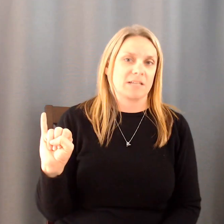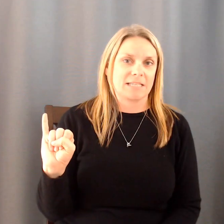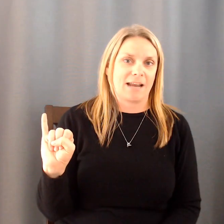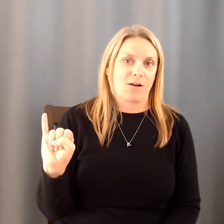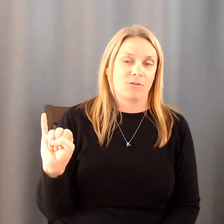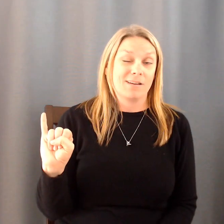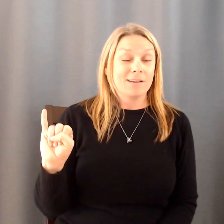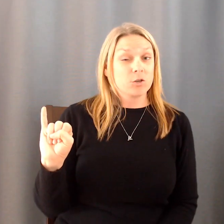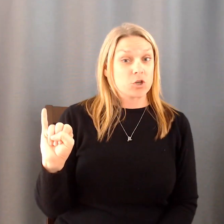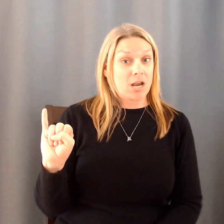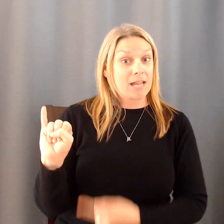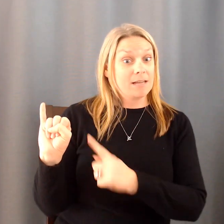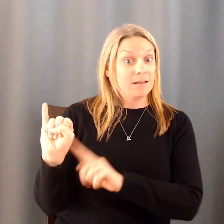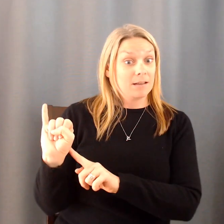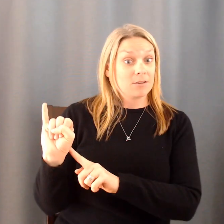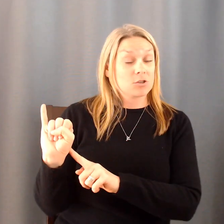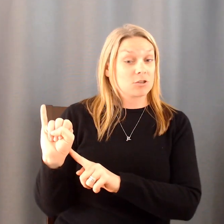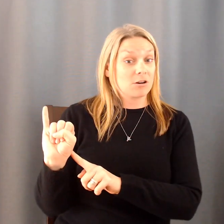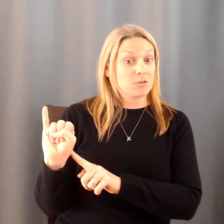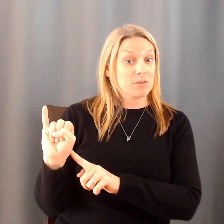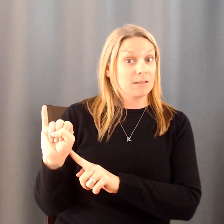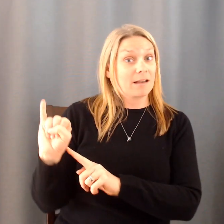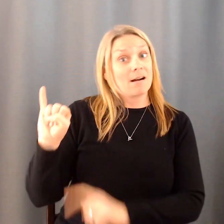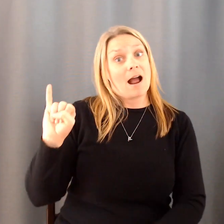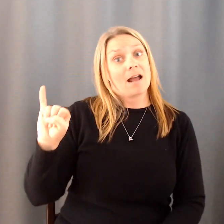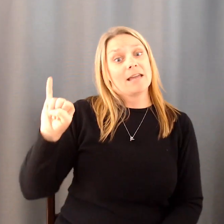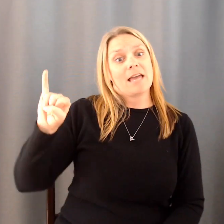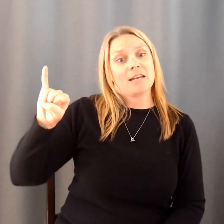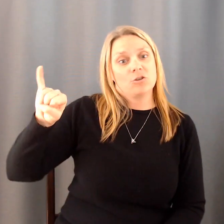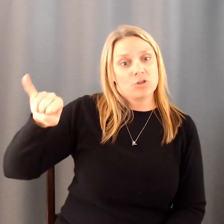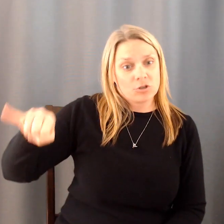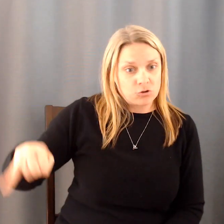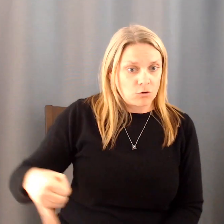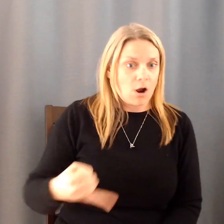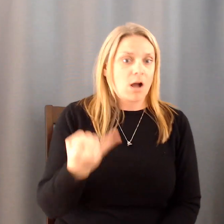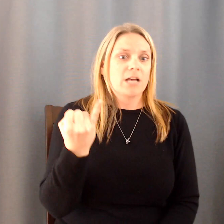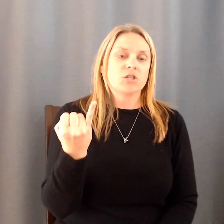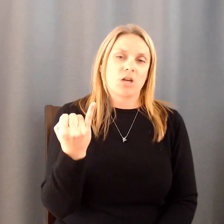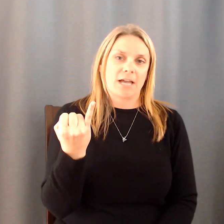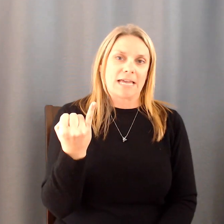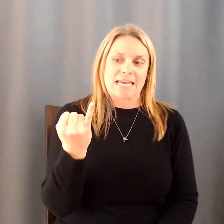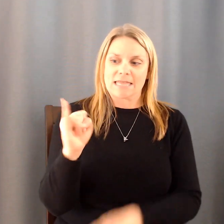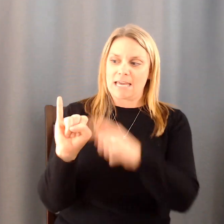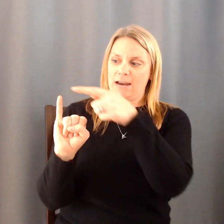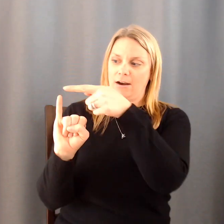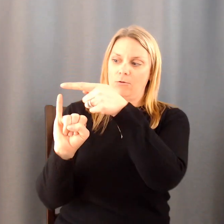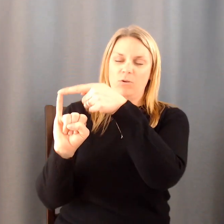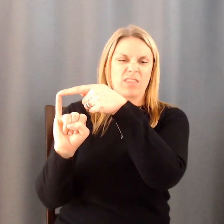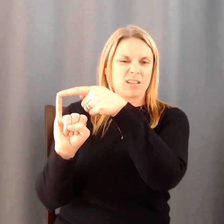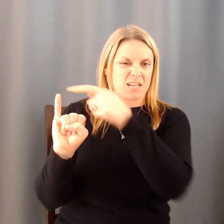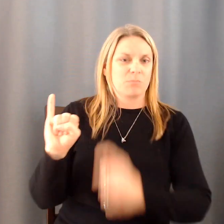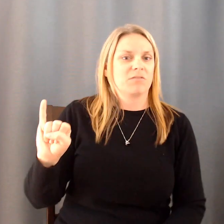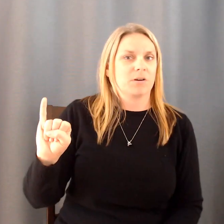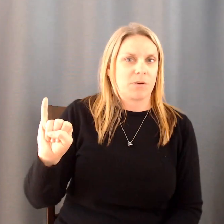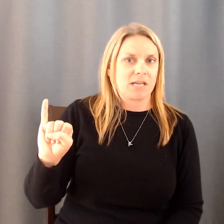out. J starts with the letter I, and you just draw a J in the air with the tip of your pinky